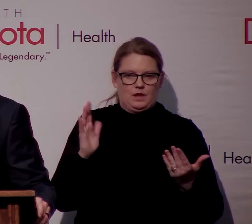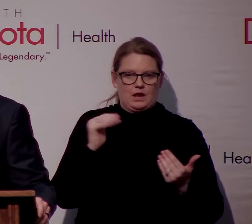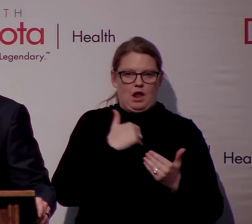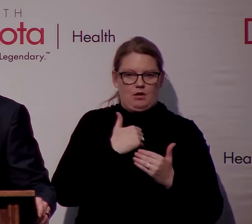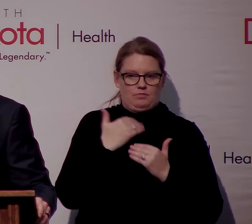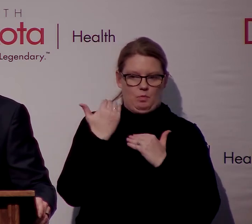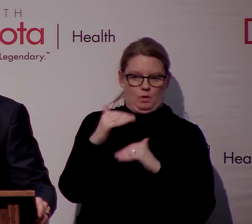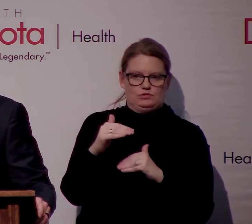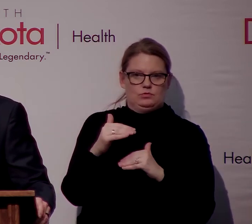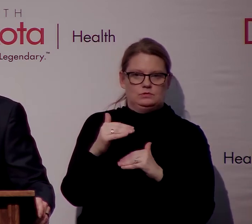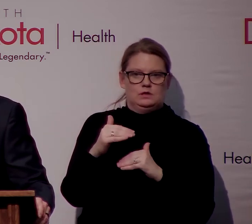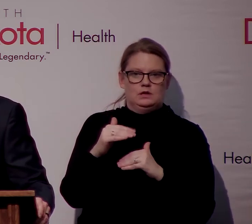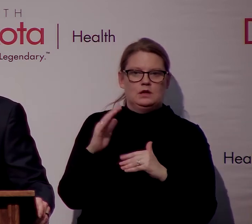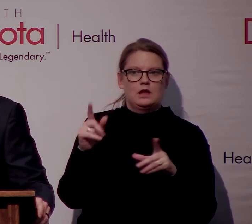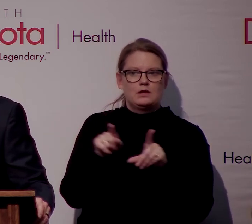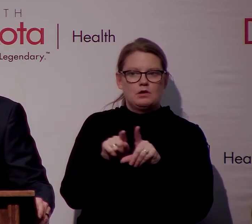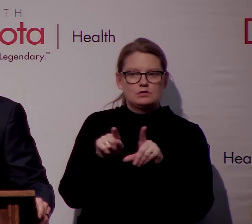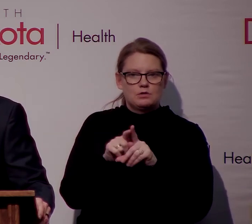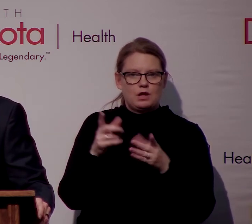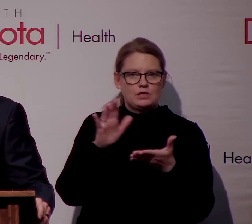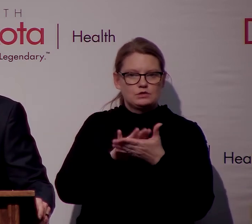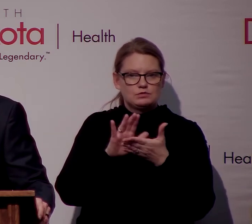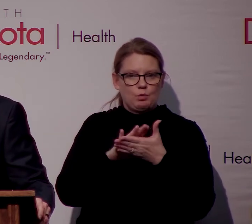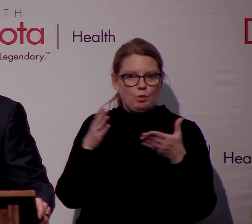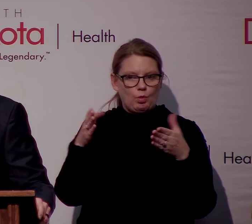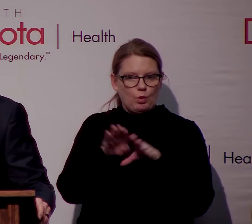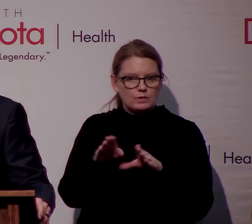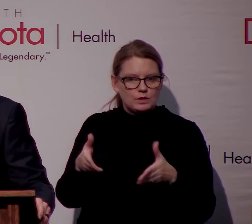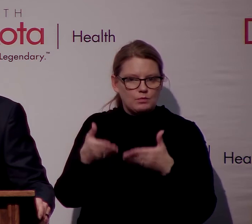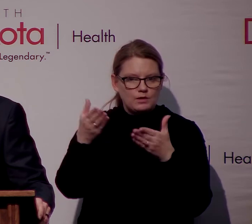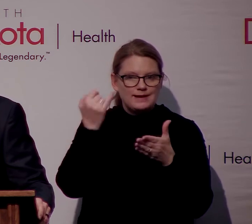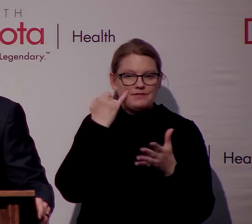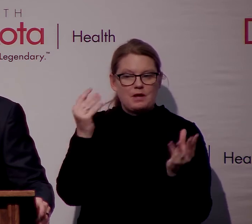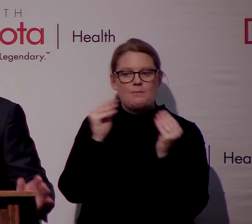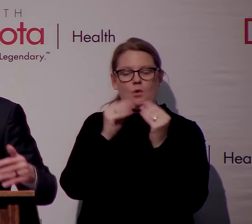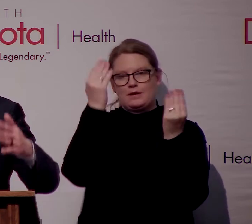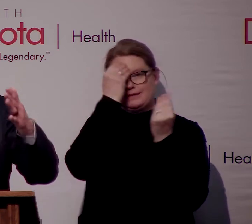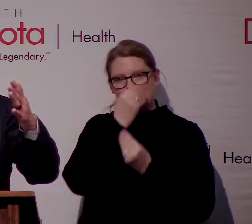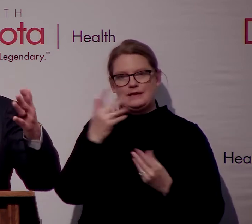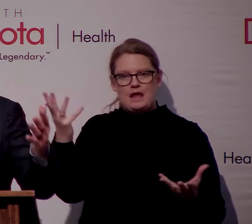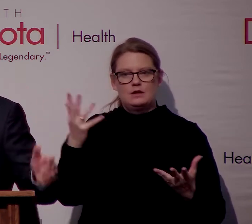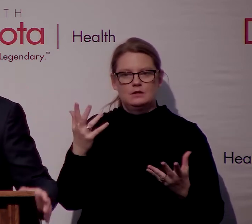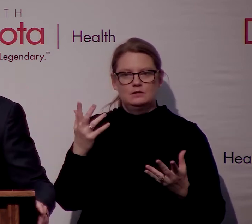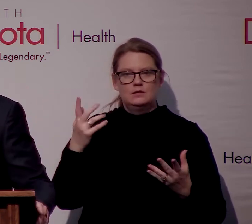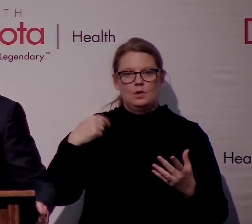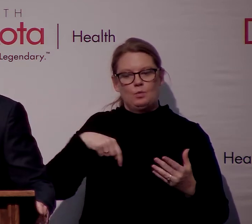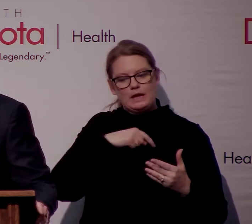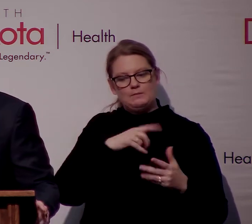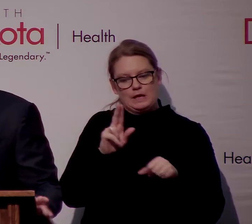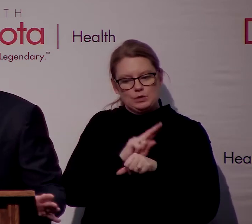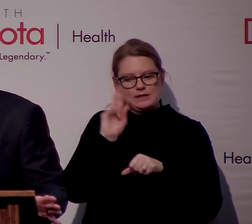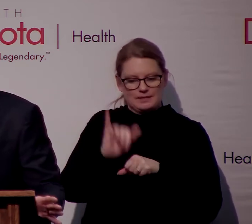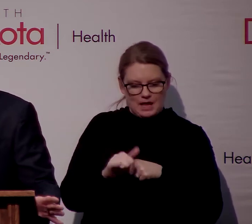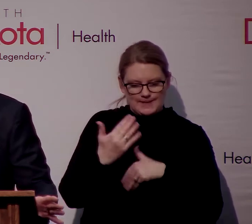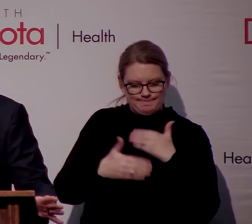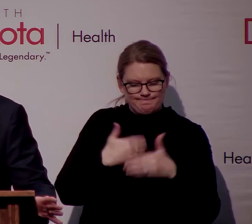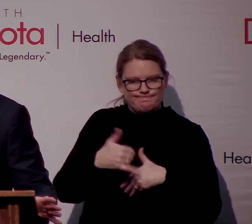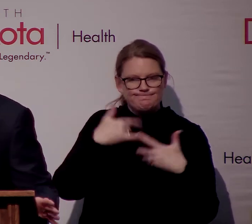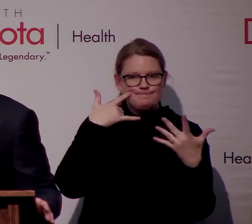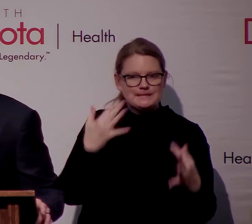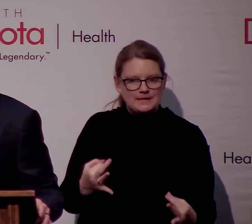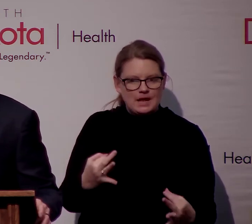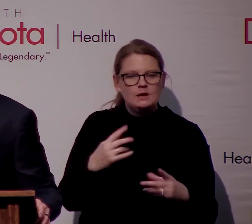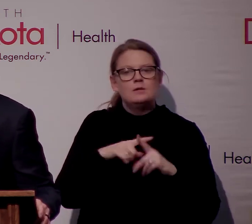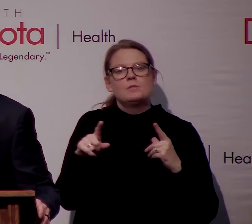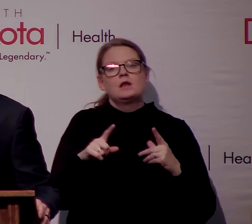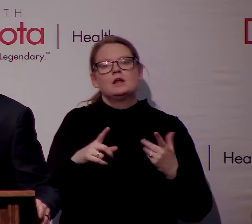thresholds, and where we are on our school closing recommendations. And if we had more data, we could just be marching through that. But we know that one thing about the data. We